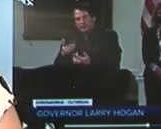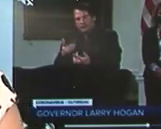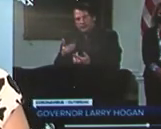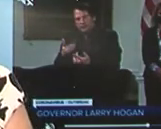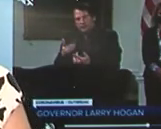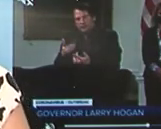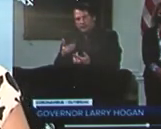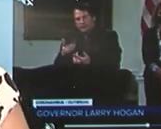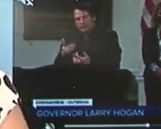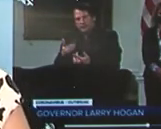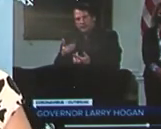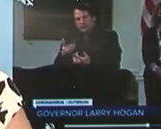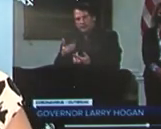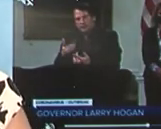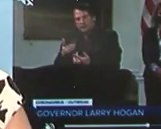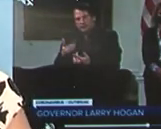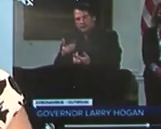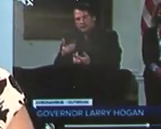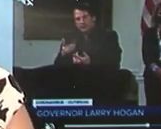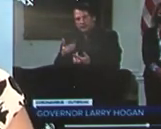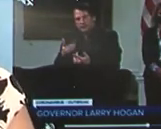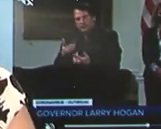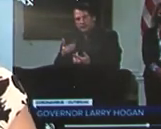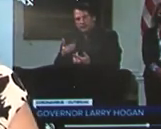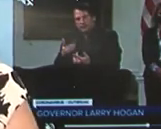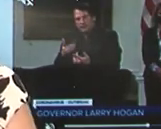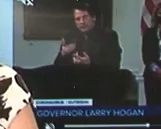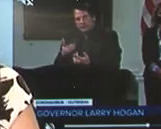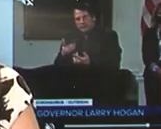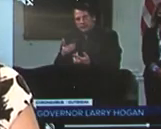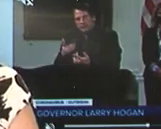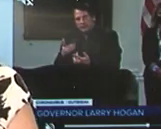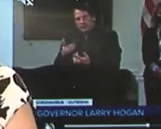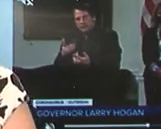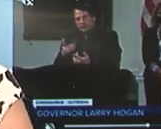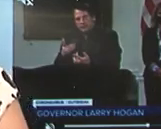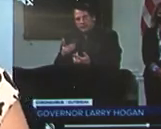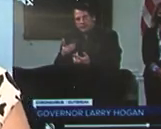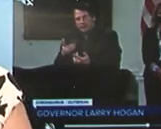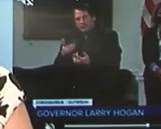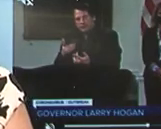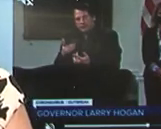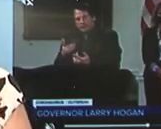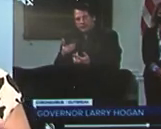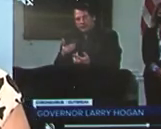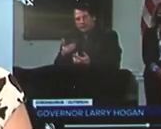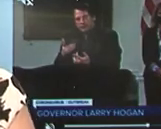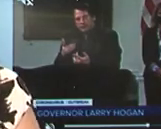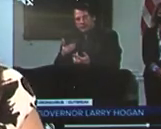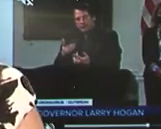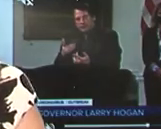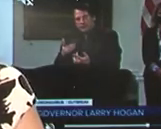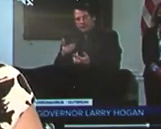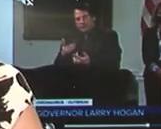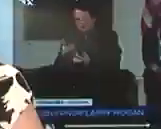federal government does end up passing some sort of stimulus package, that, Christian, he might be able to put some of that state's relief money back into that rainy day fund.